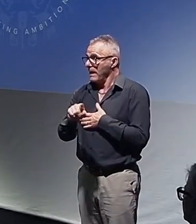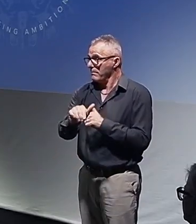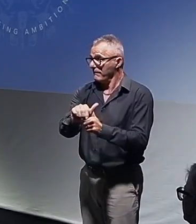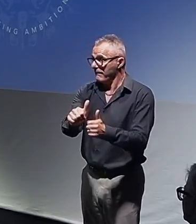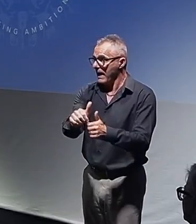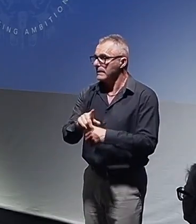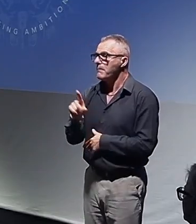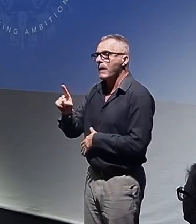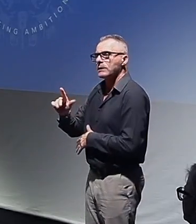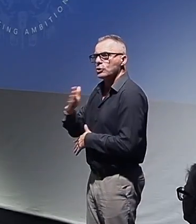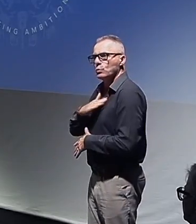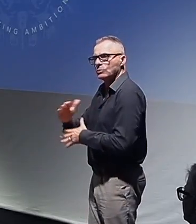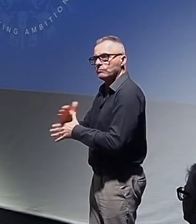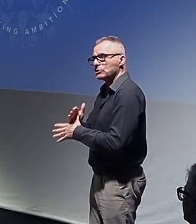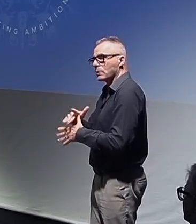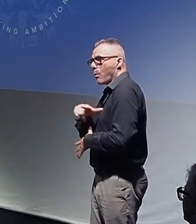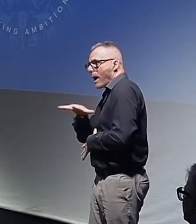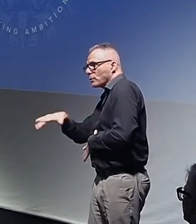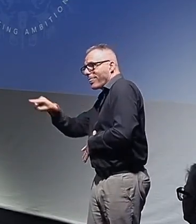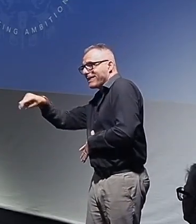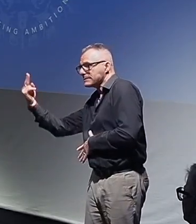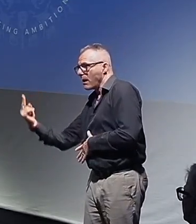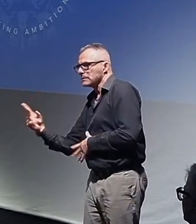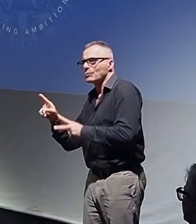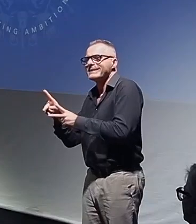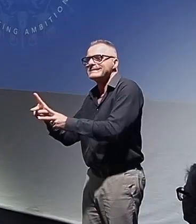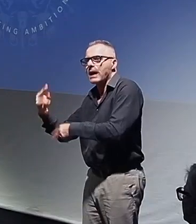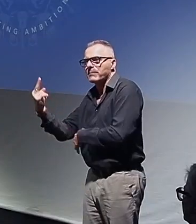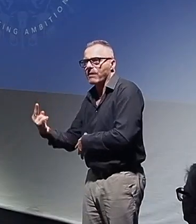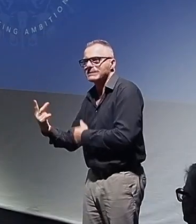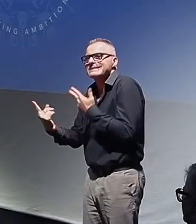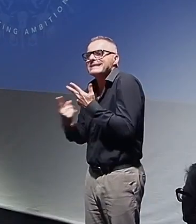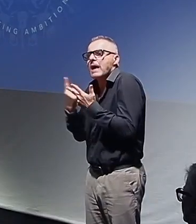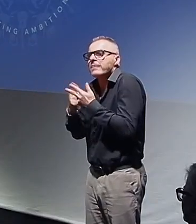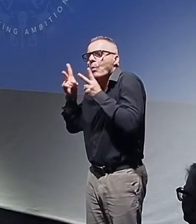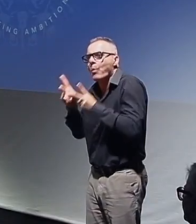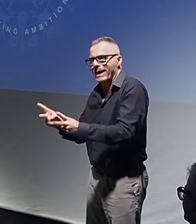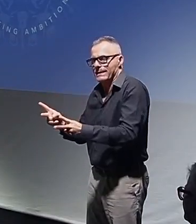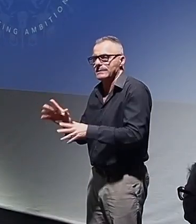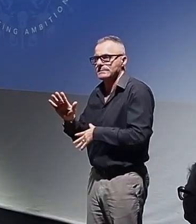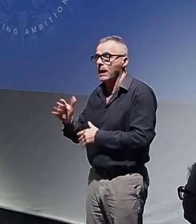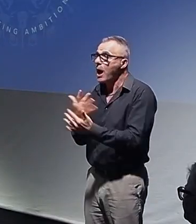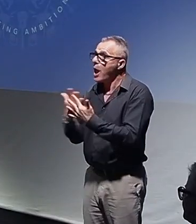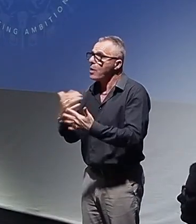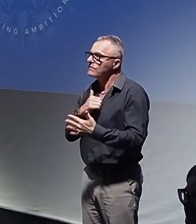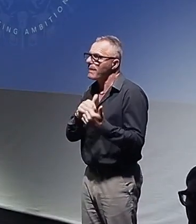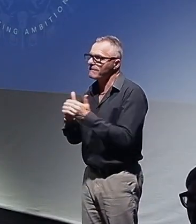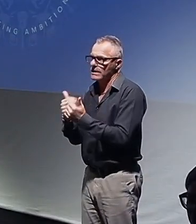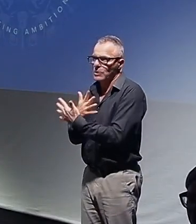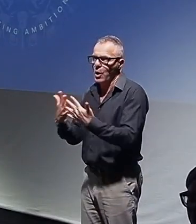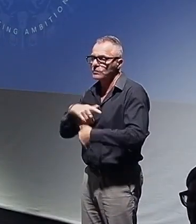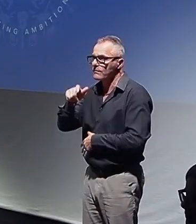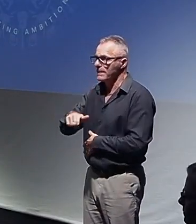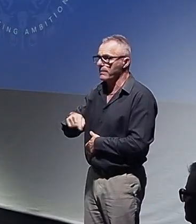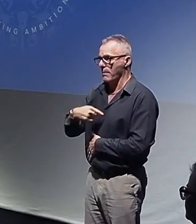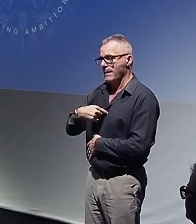original, how about this sort of artist or that sort of artist? There's other ways of collecting. A lot of my friends and a lot of people I meet have made a